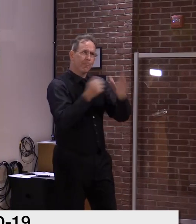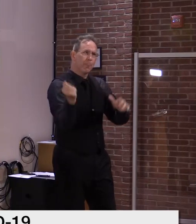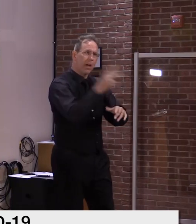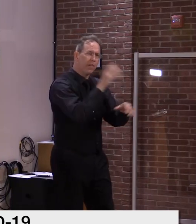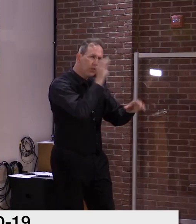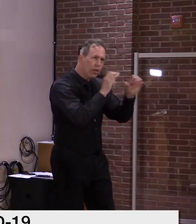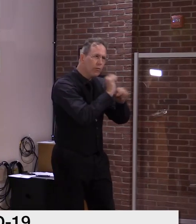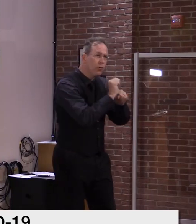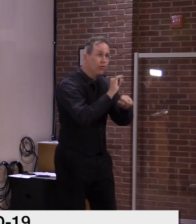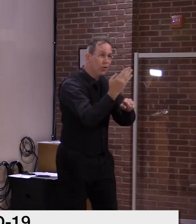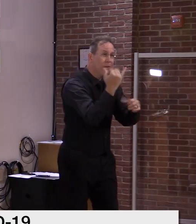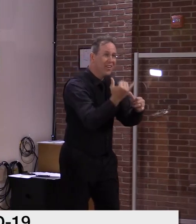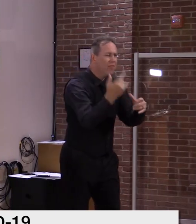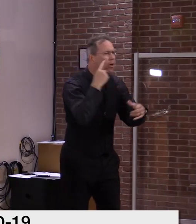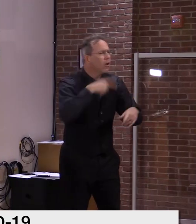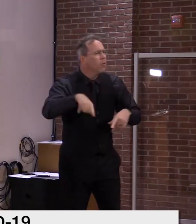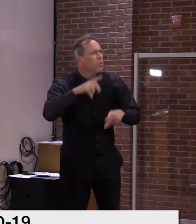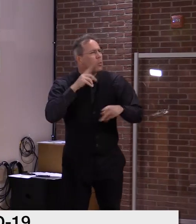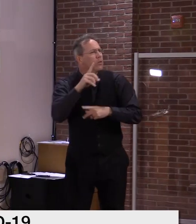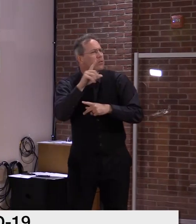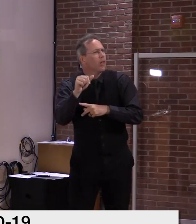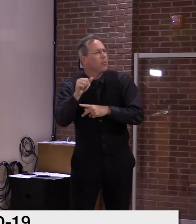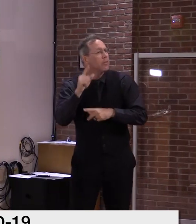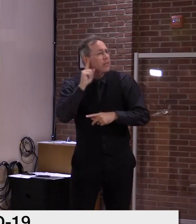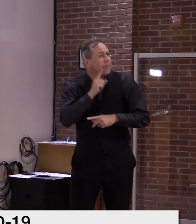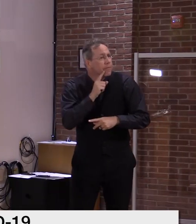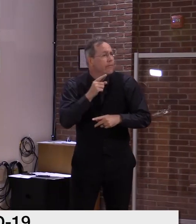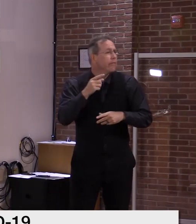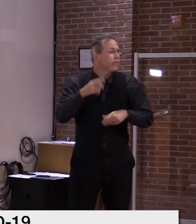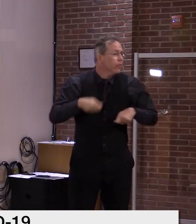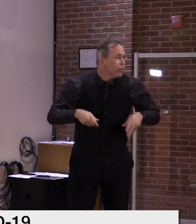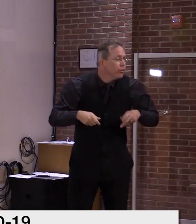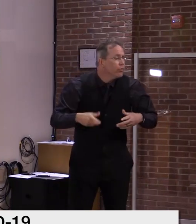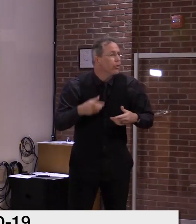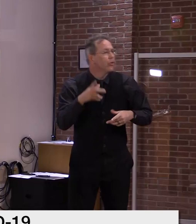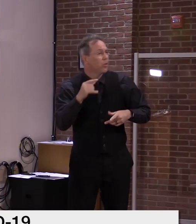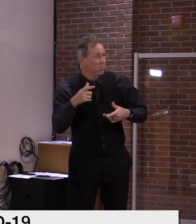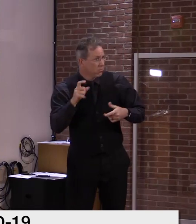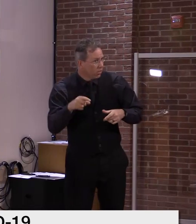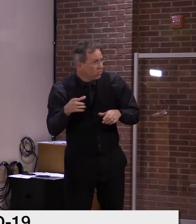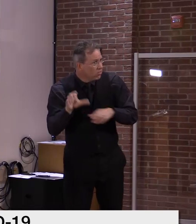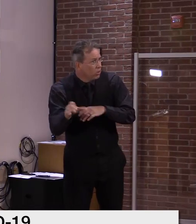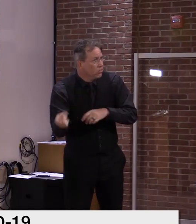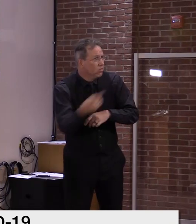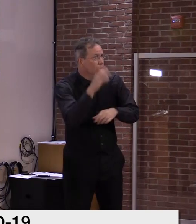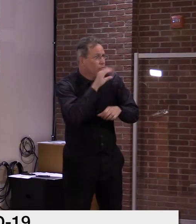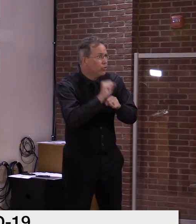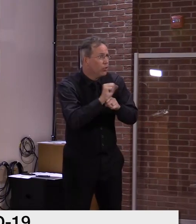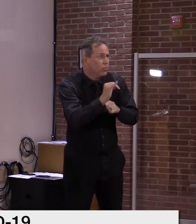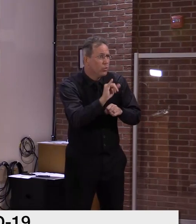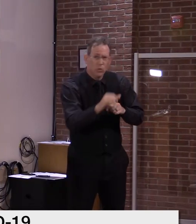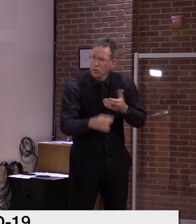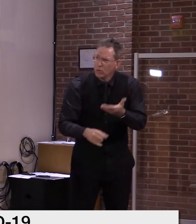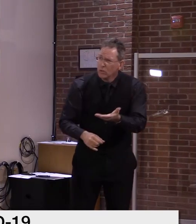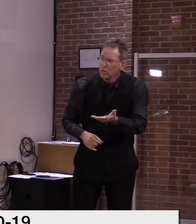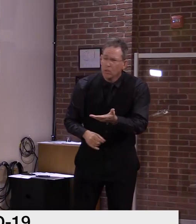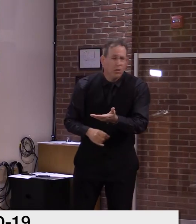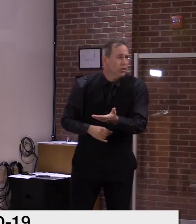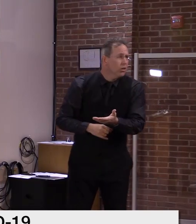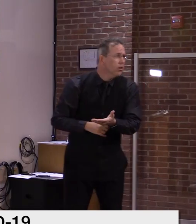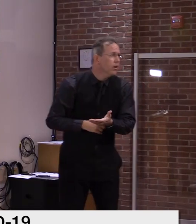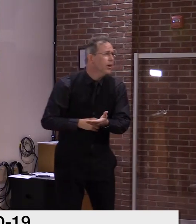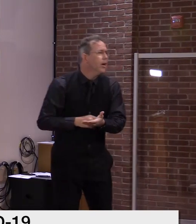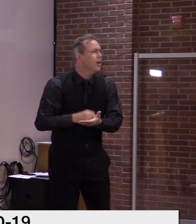disability is a diagnosis of a healthcare professional where they're instructing the individual not to return to the workplace during a